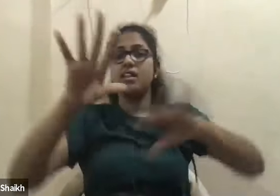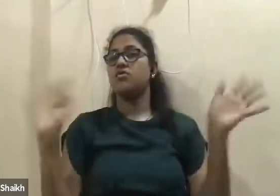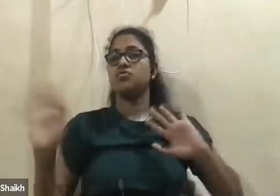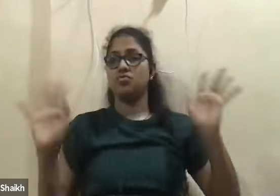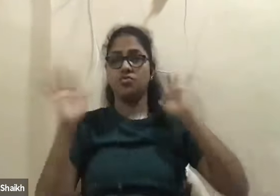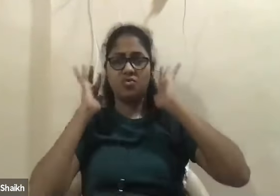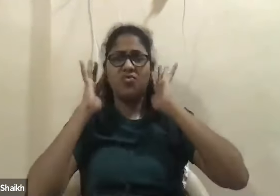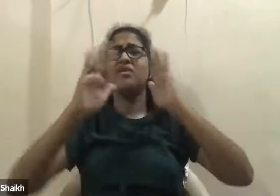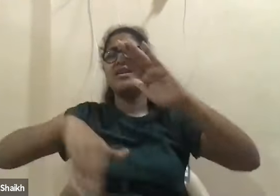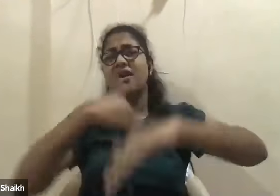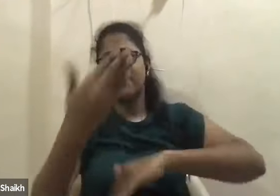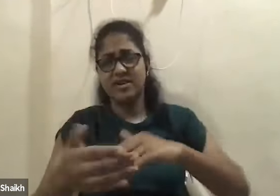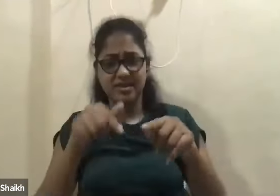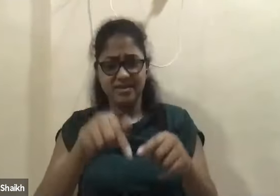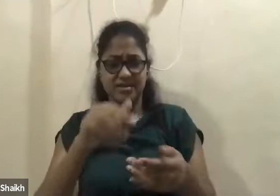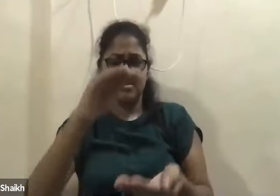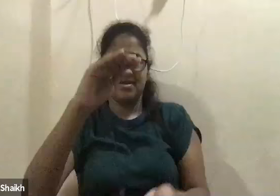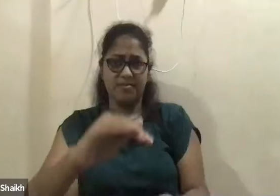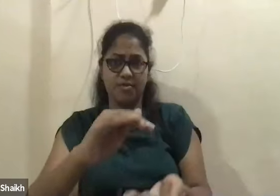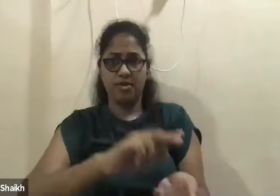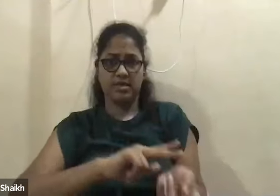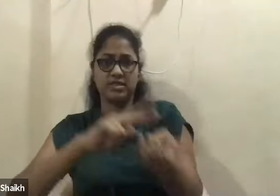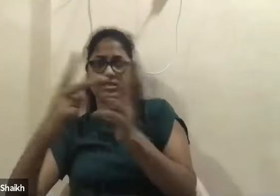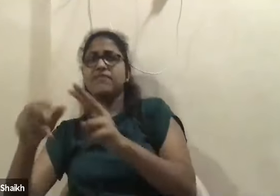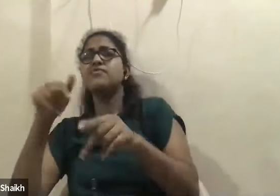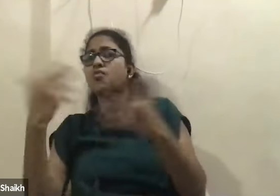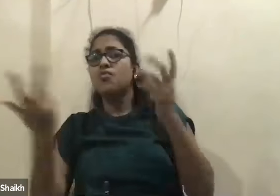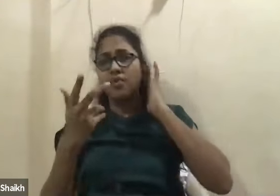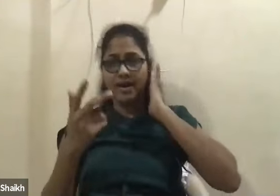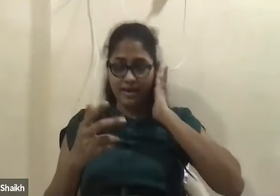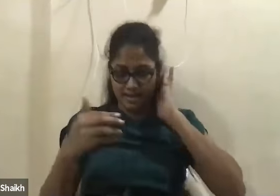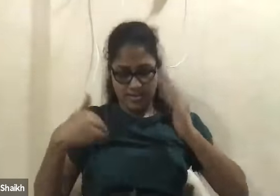his brother. Means I have a younger son also who lives abroad,